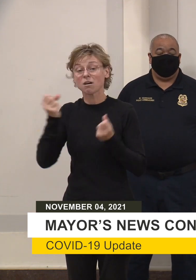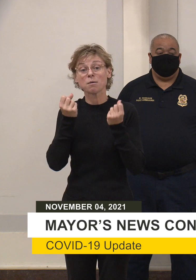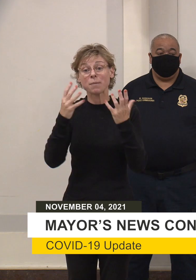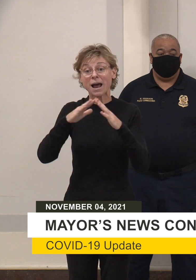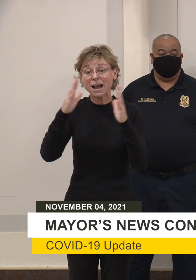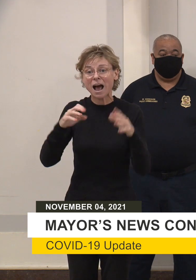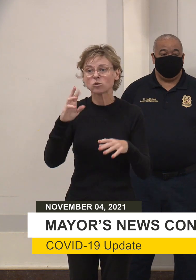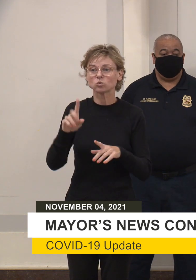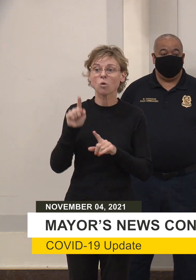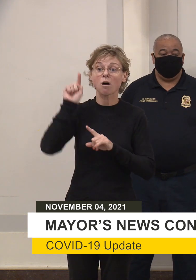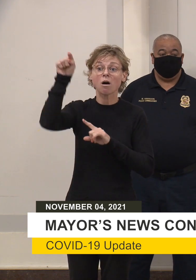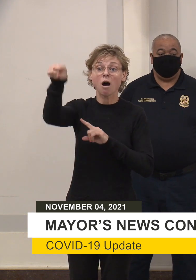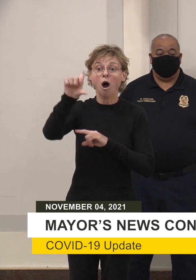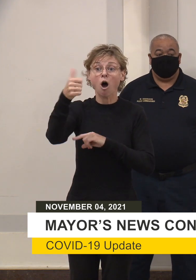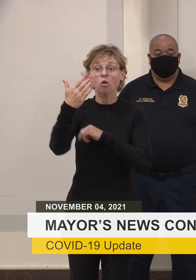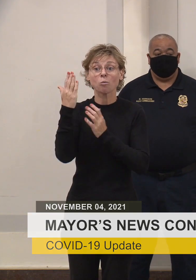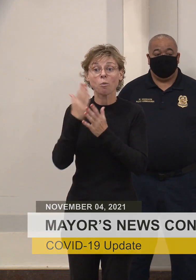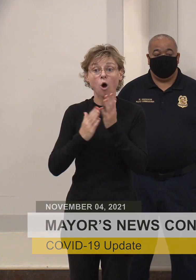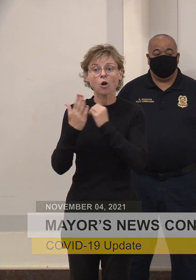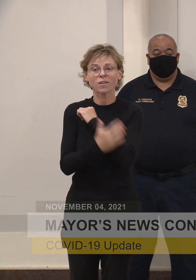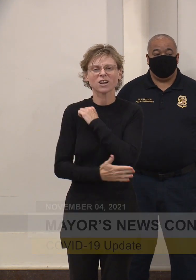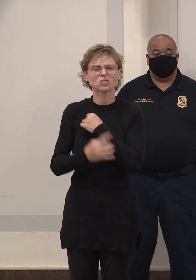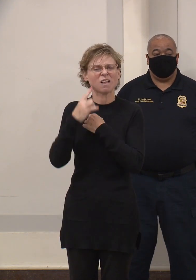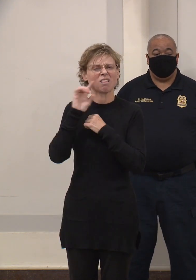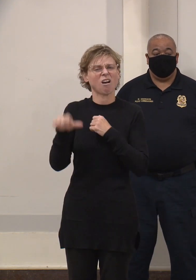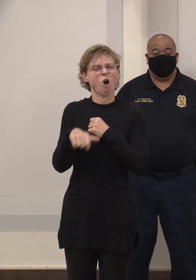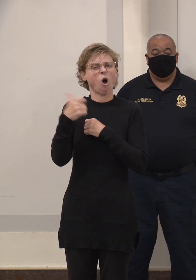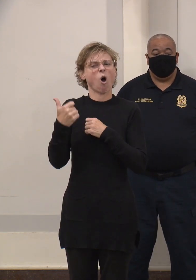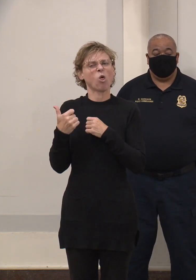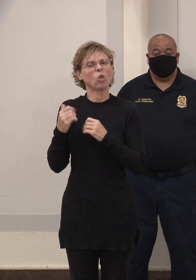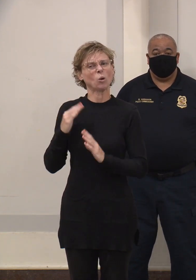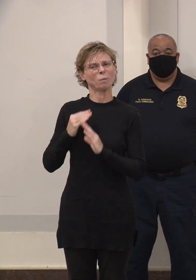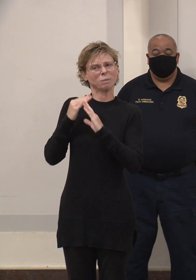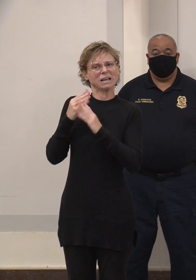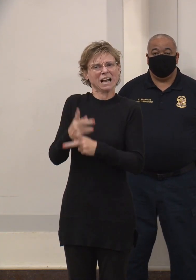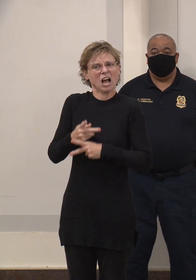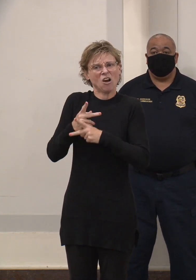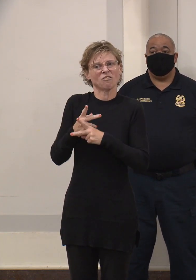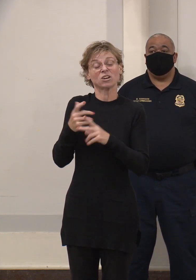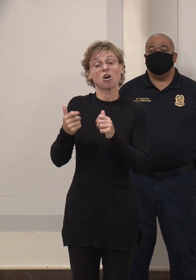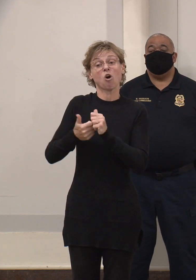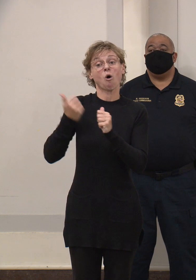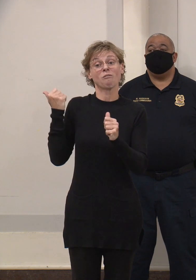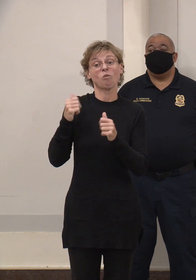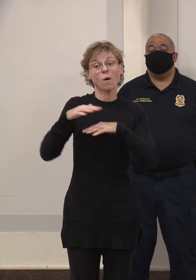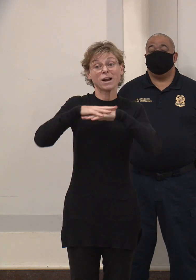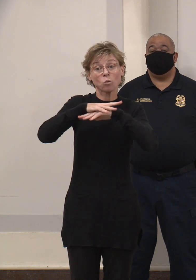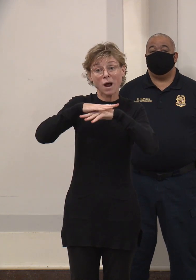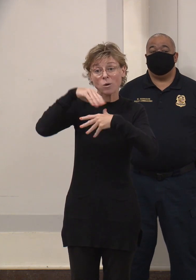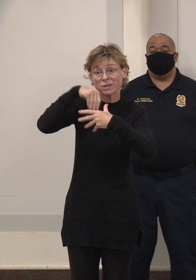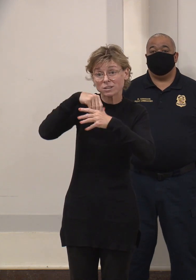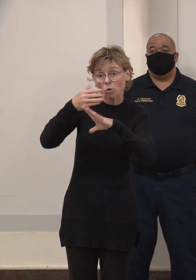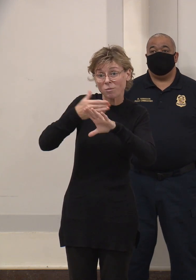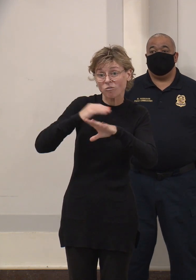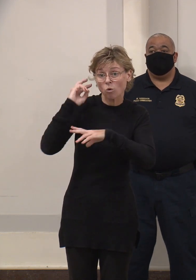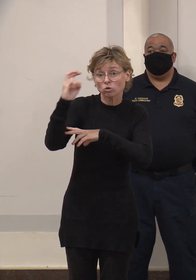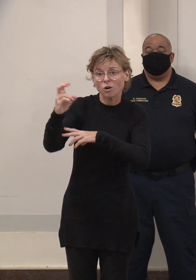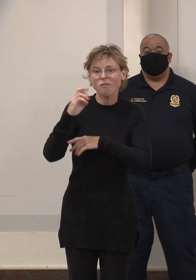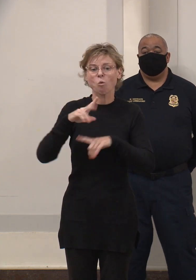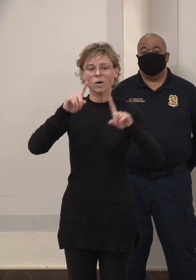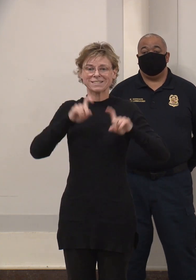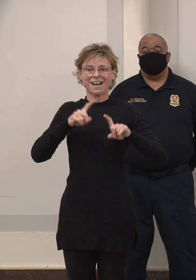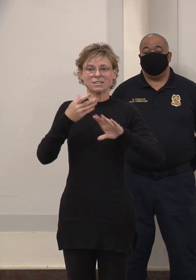of the country, you could consider additional precautions, such as avoiding crowded indoor spaces before travel or getting tested in advance